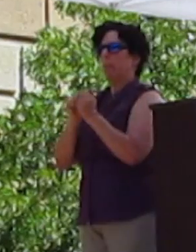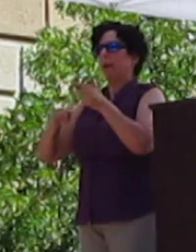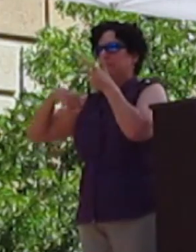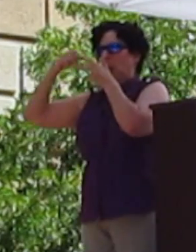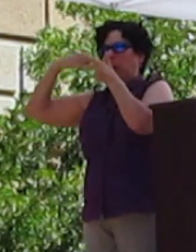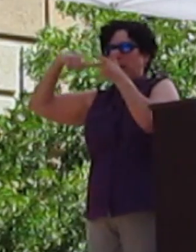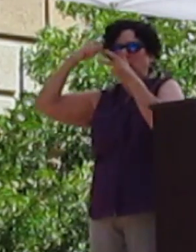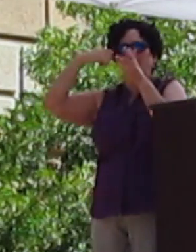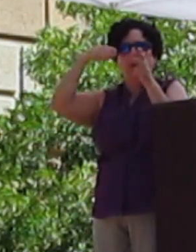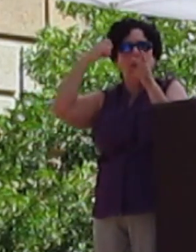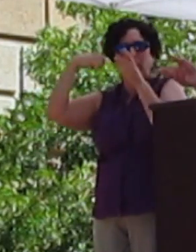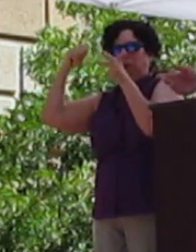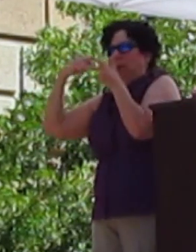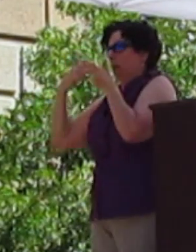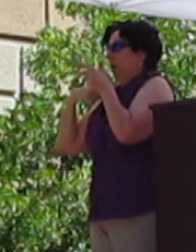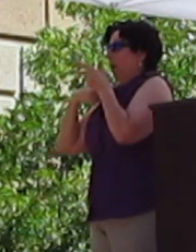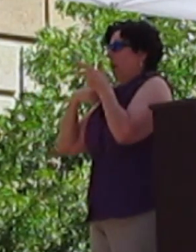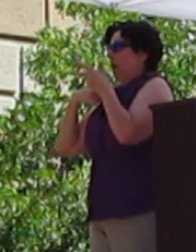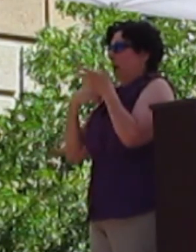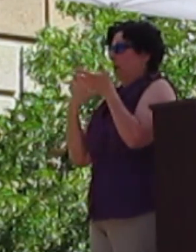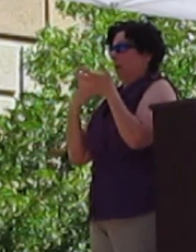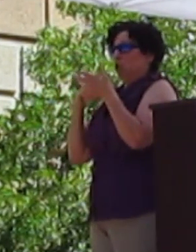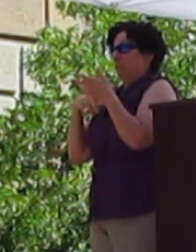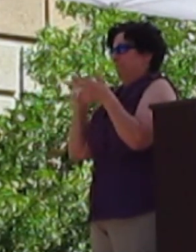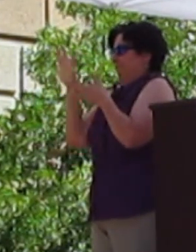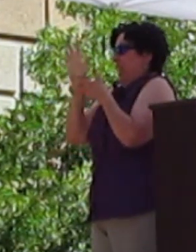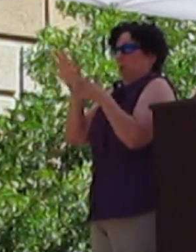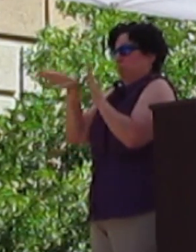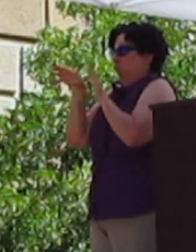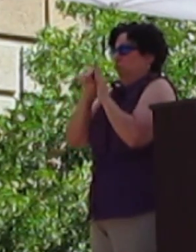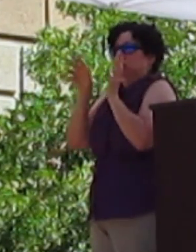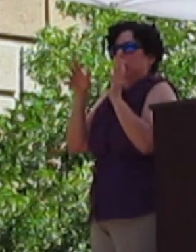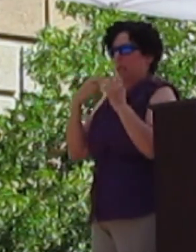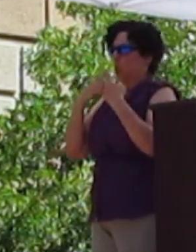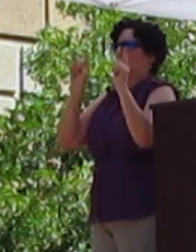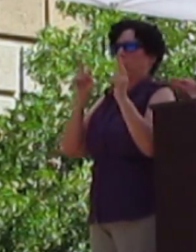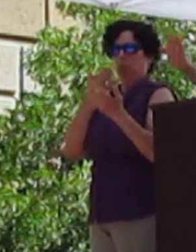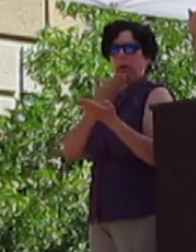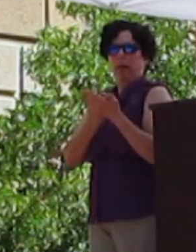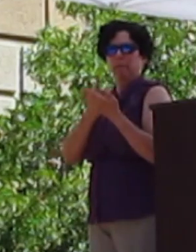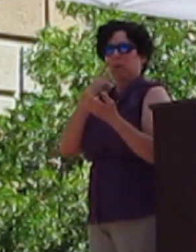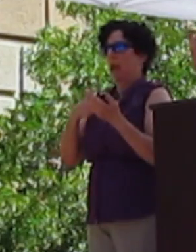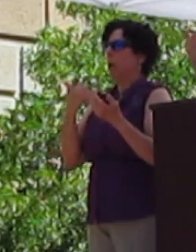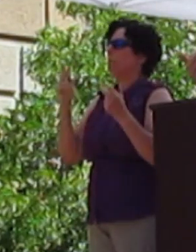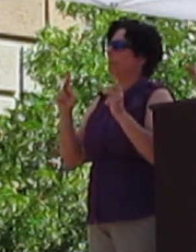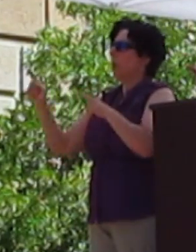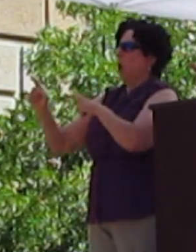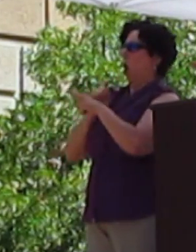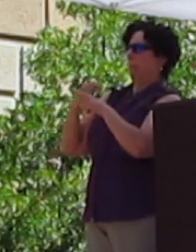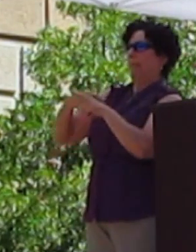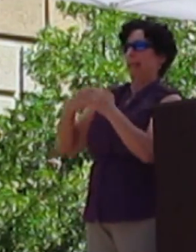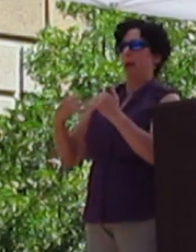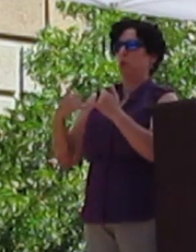camera and shooting what I saw. It's worked so well for me now that people call me to ask me to video